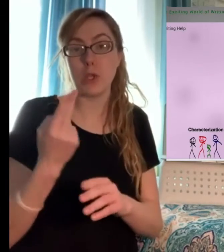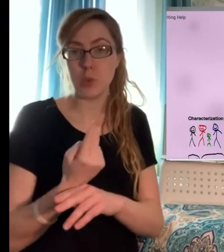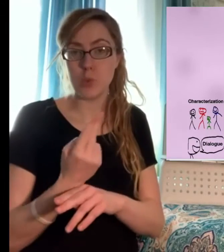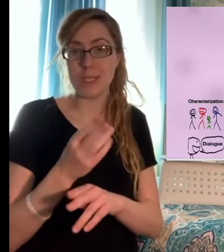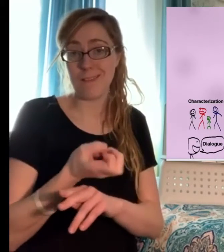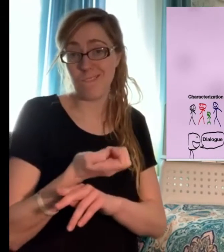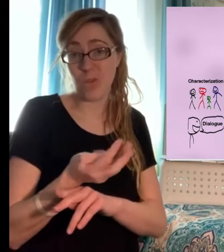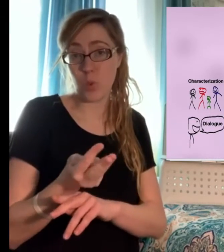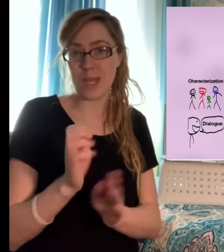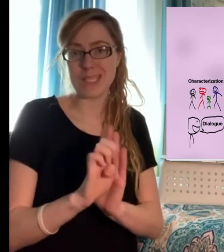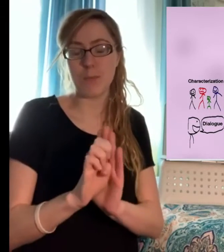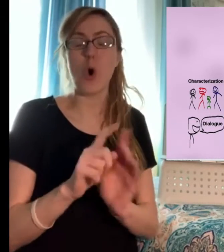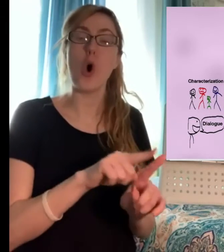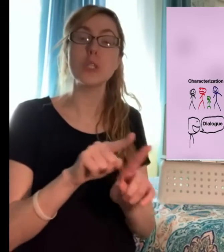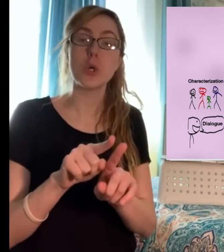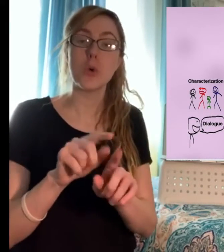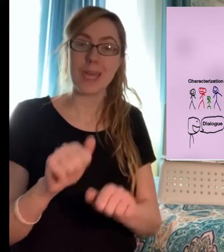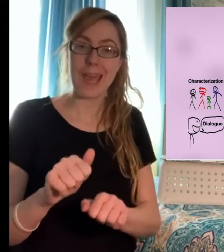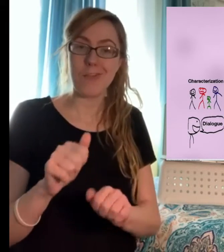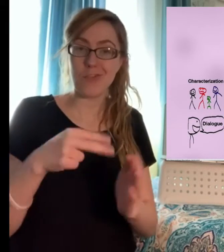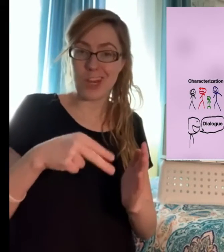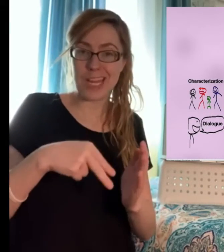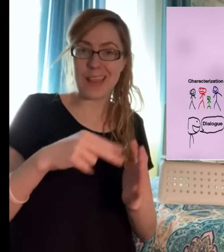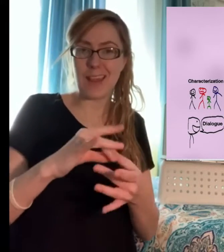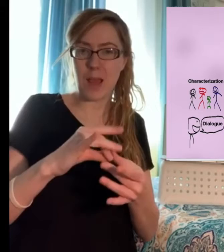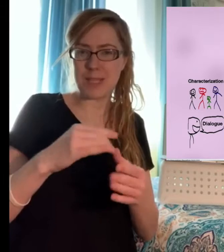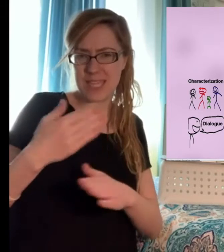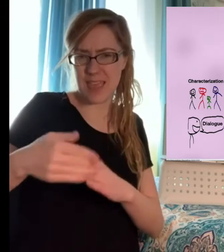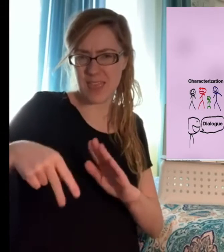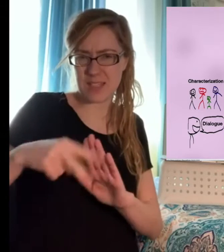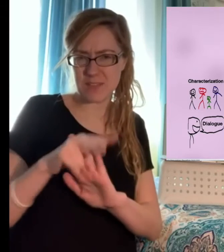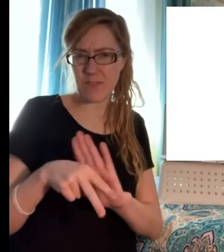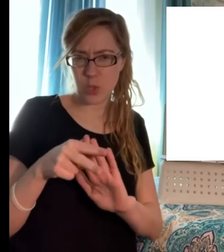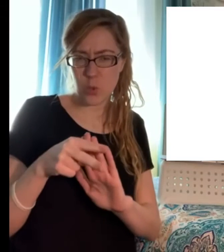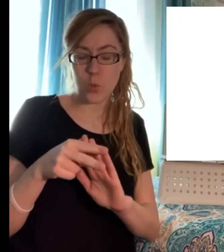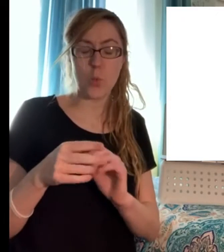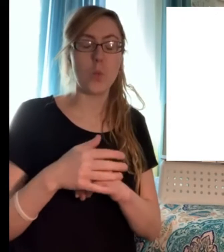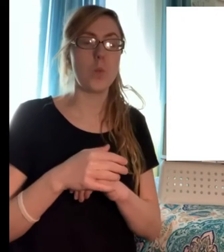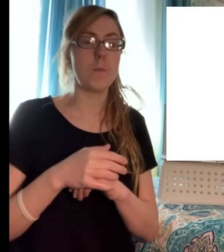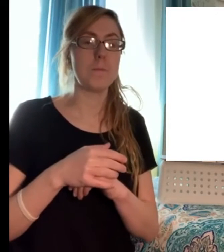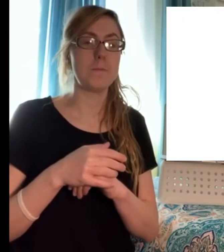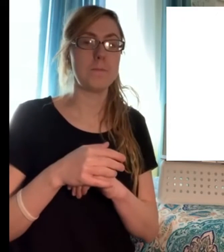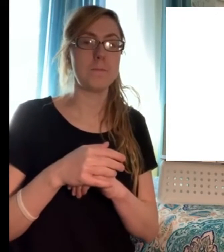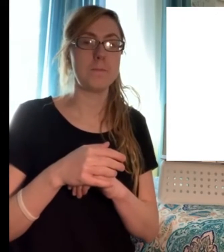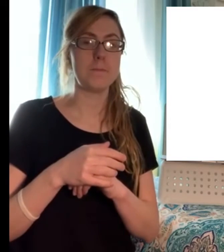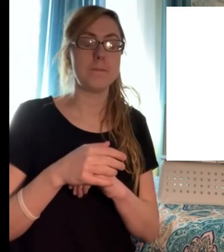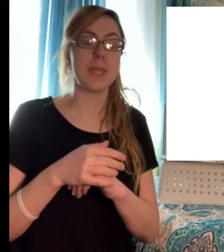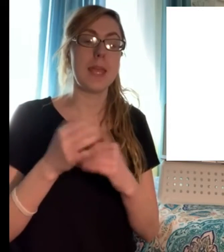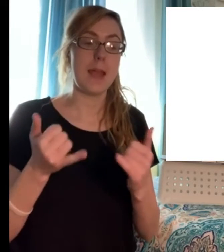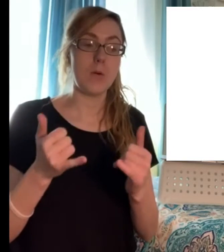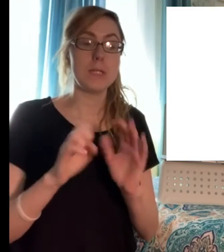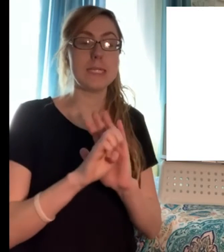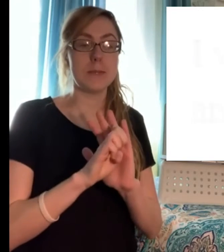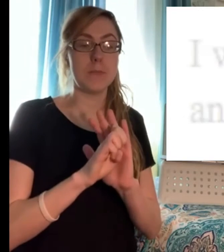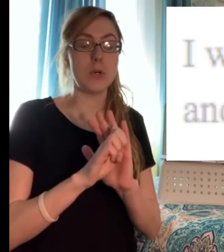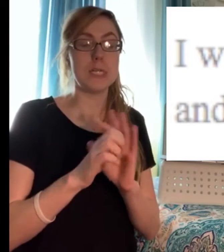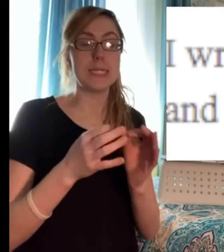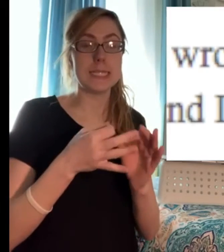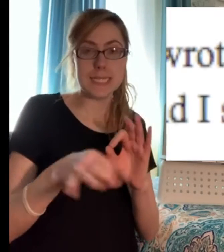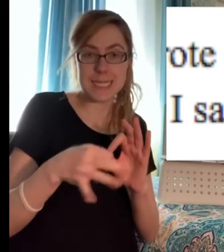guide on descriptions and figurative language before attempting showing versus telling. Alright, let's start. Here's a sentence simply telling something to the reader. I wrote